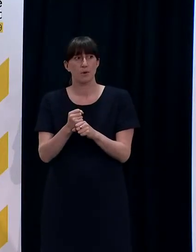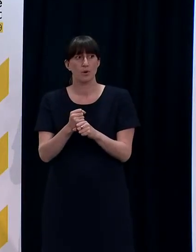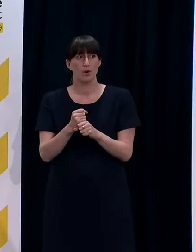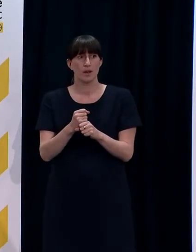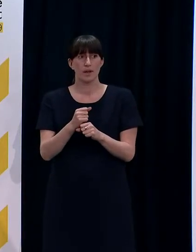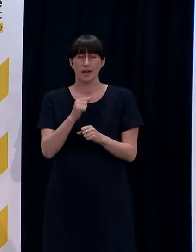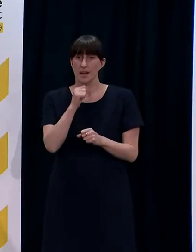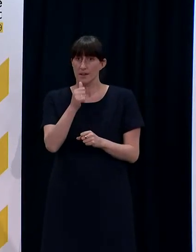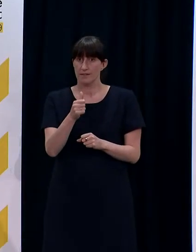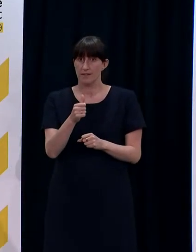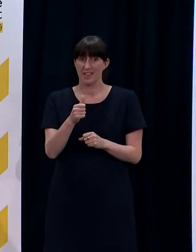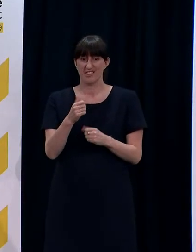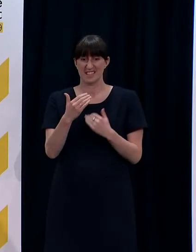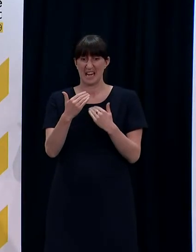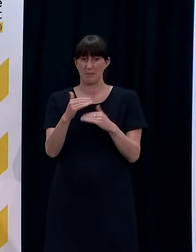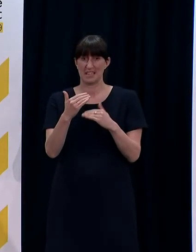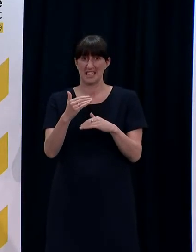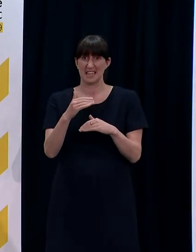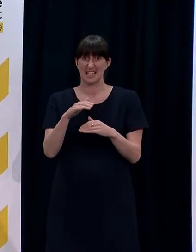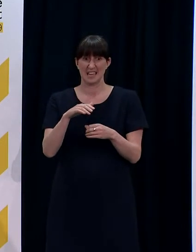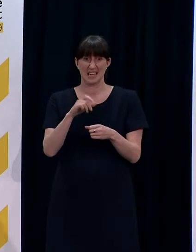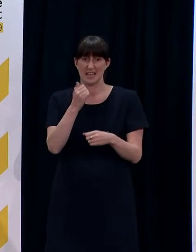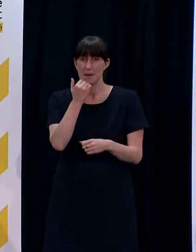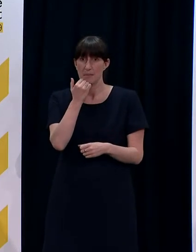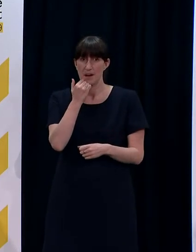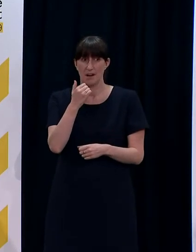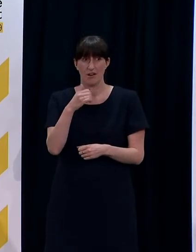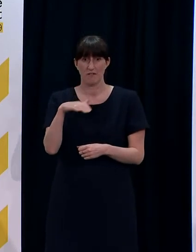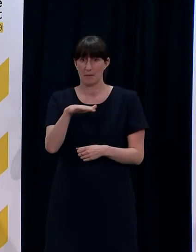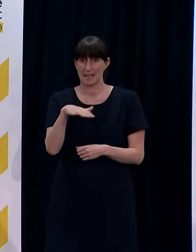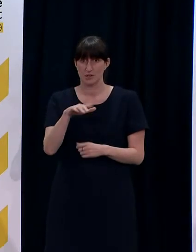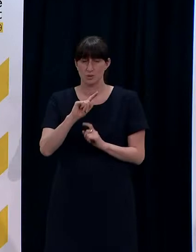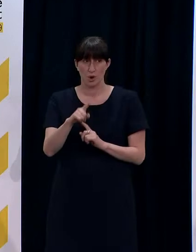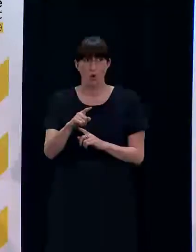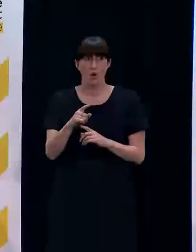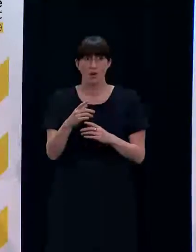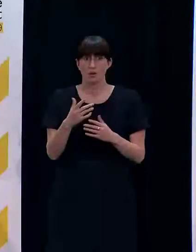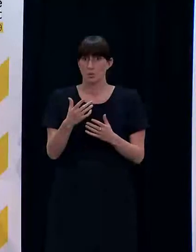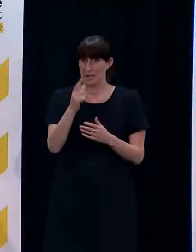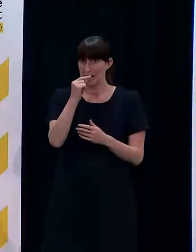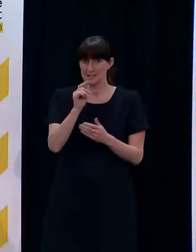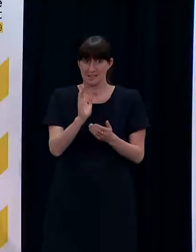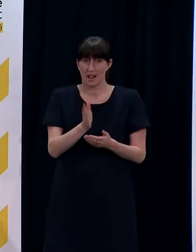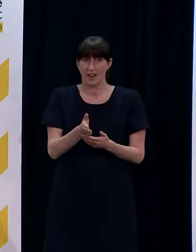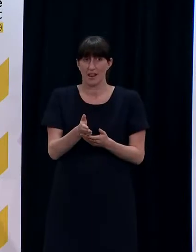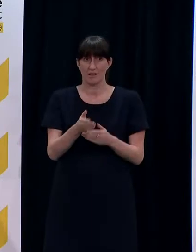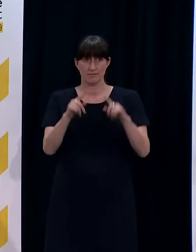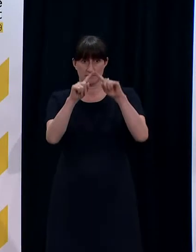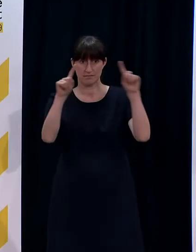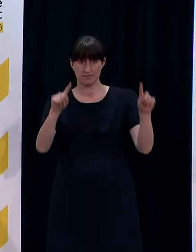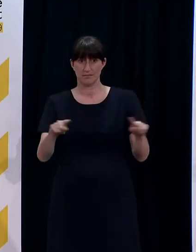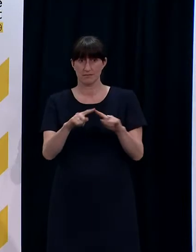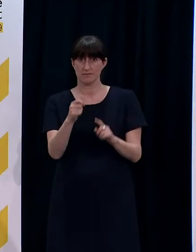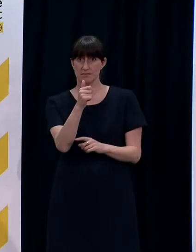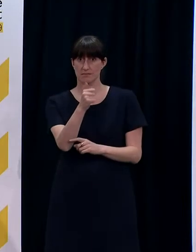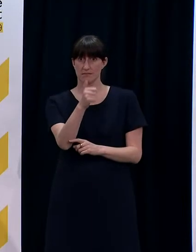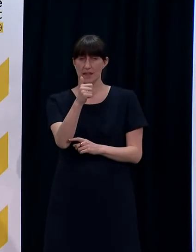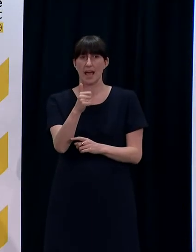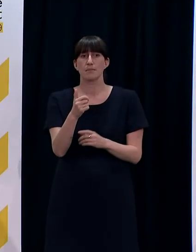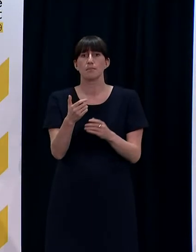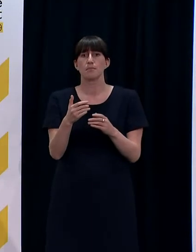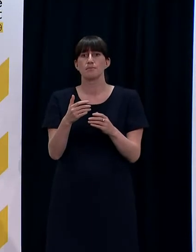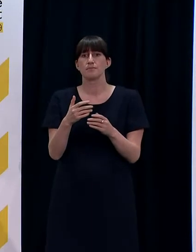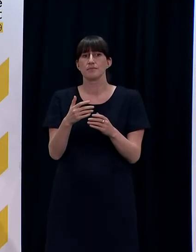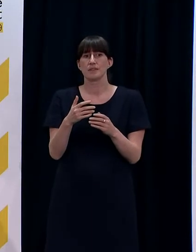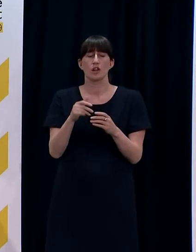that you can go. It is still important to do that, and Bluetooth provides another additional piece of information for us.